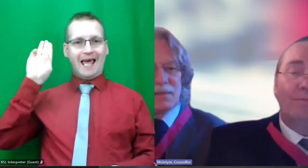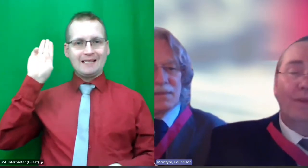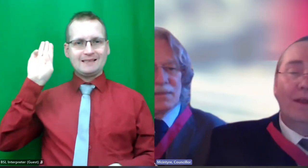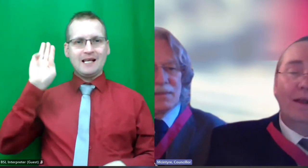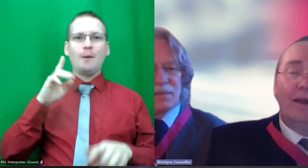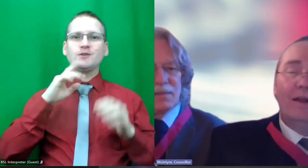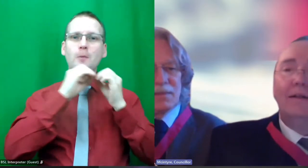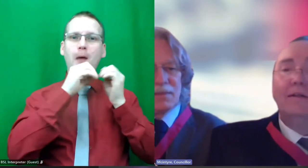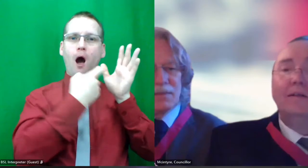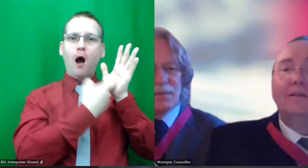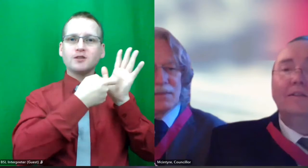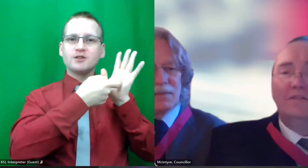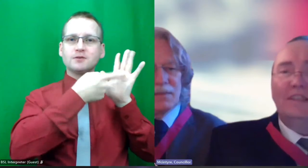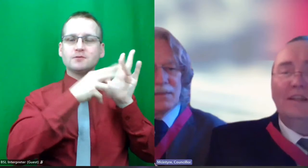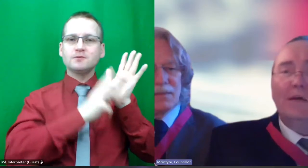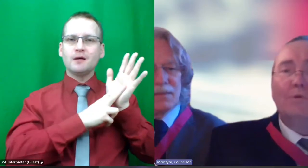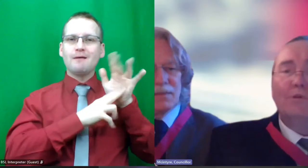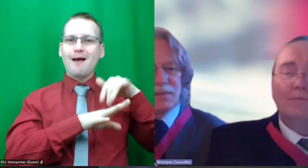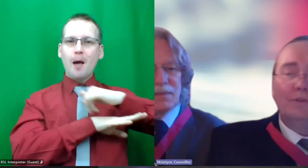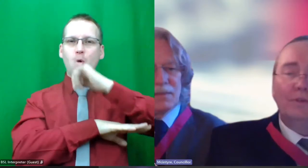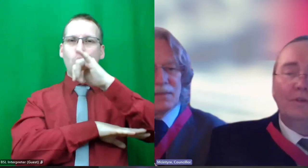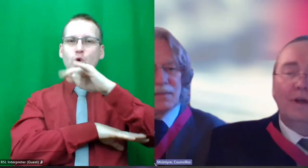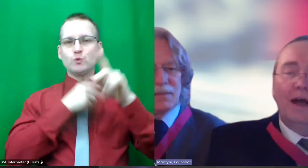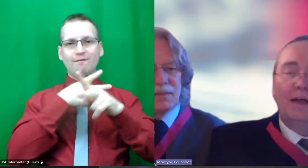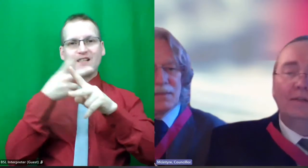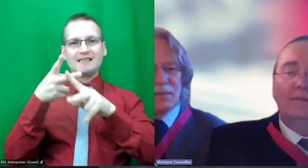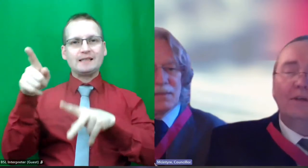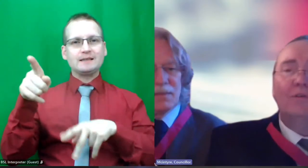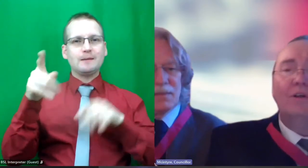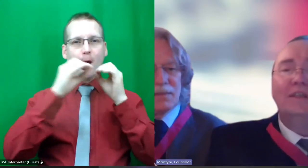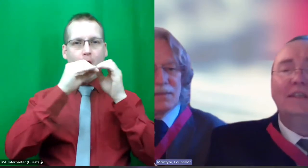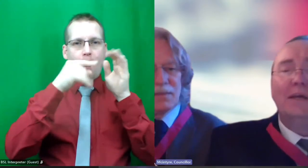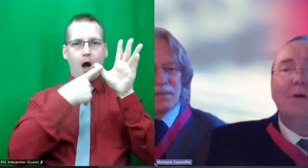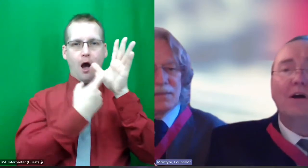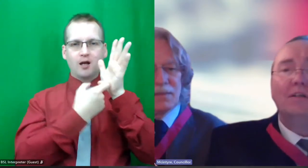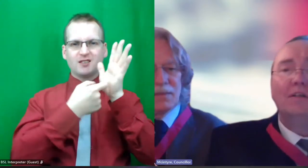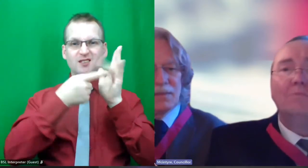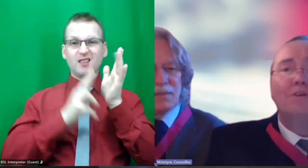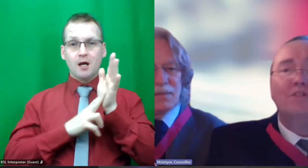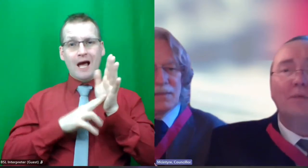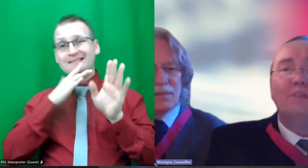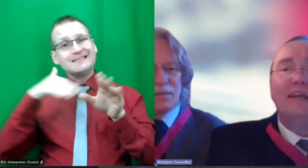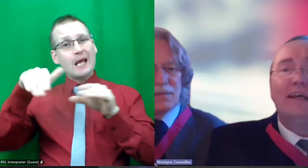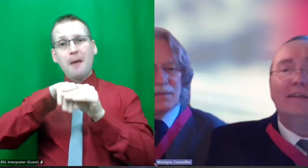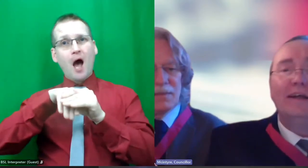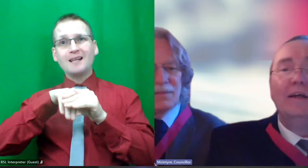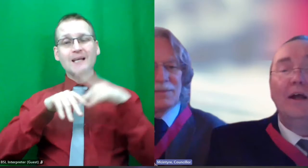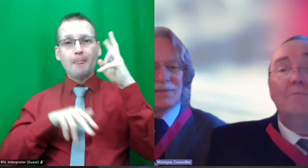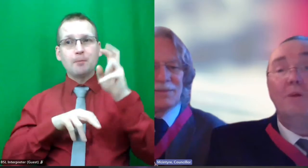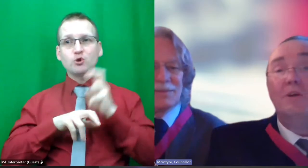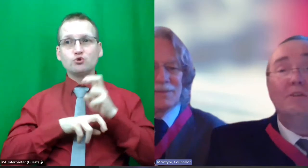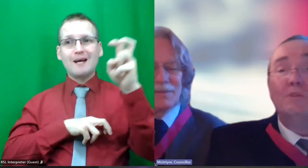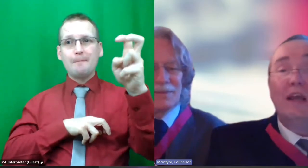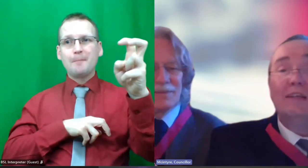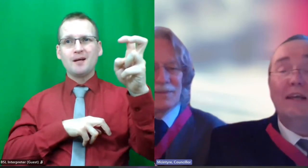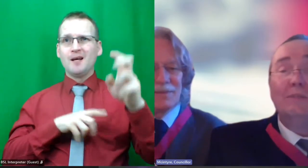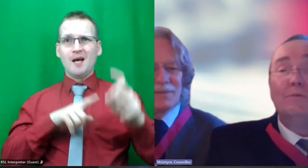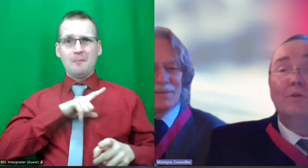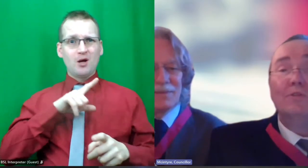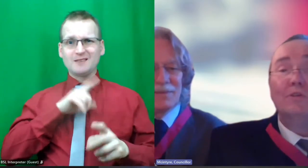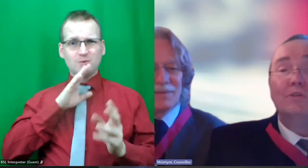Airport to visit the airport. And although I didn't take part in the bus trip to get there because it